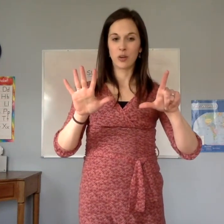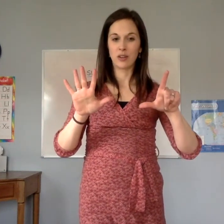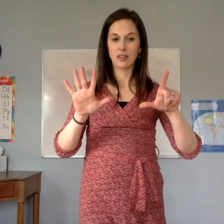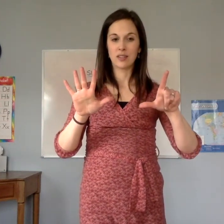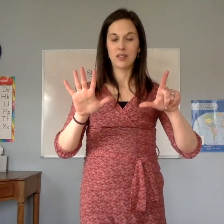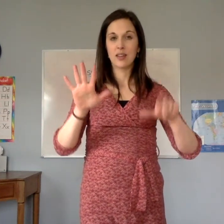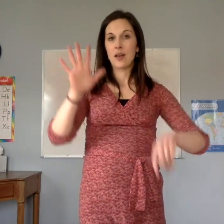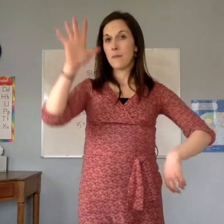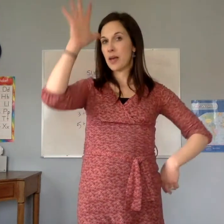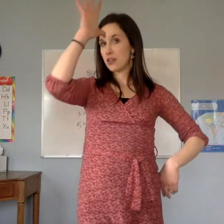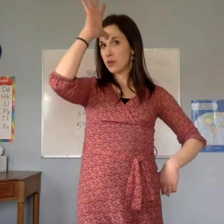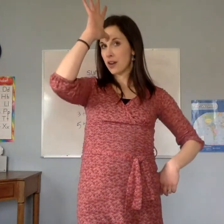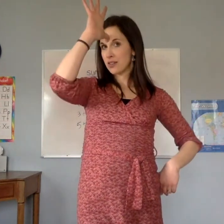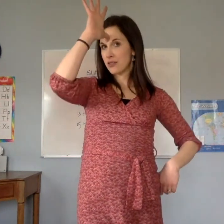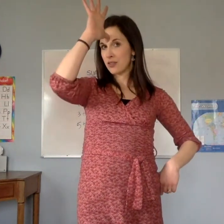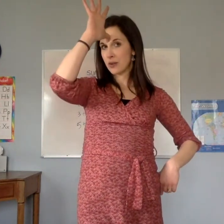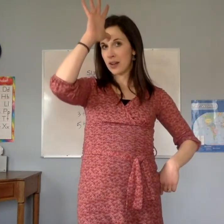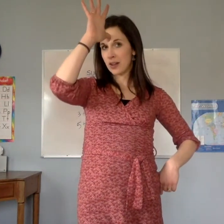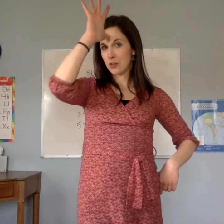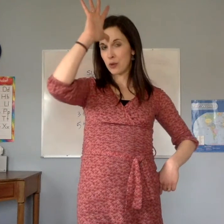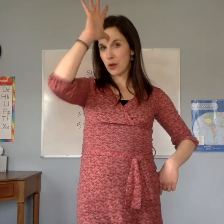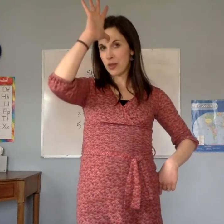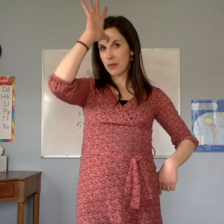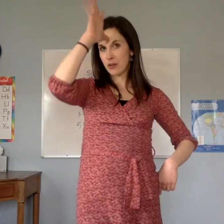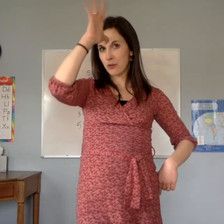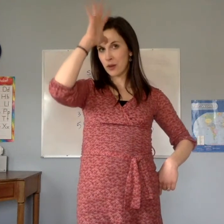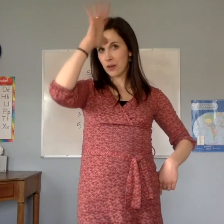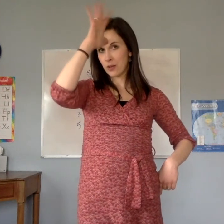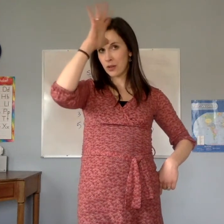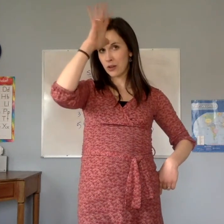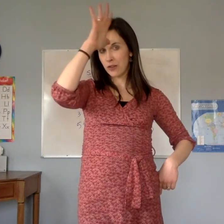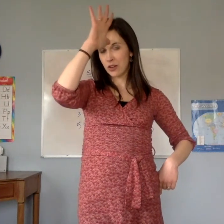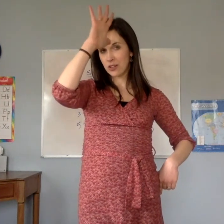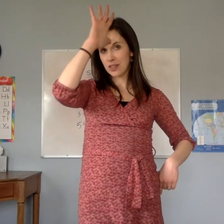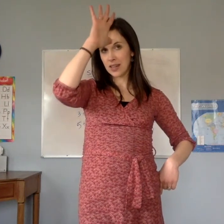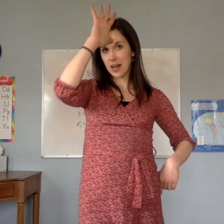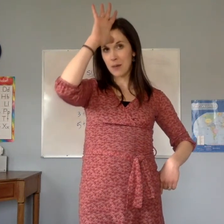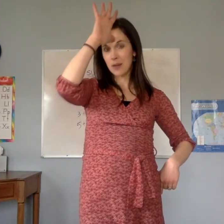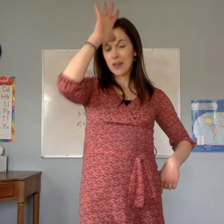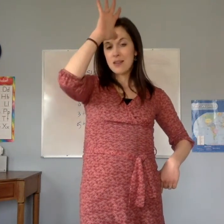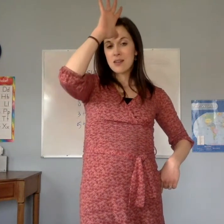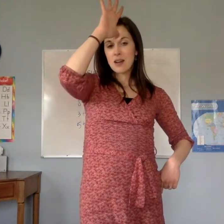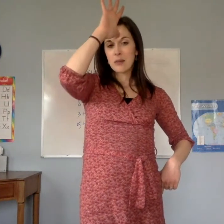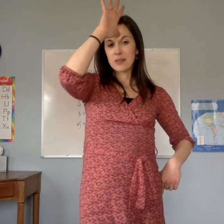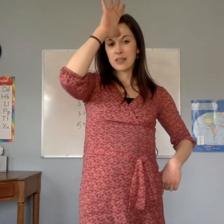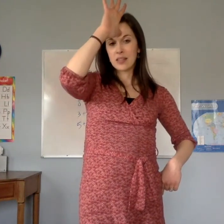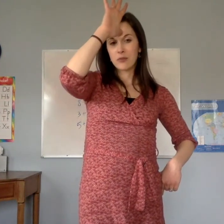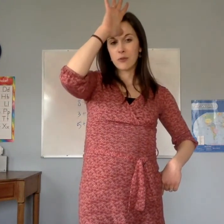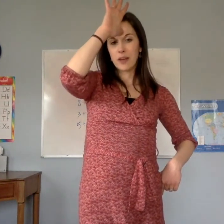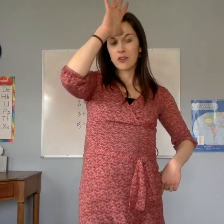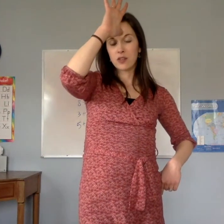world. Patriarchs of Israel, you put your thumb on your forehead with your fingers sticking up. It's a sign for